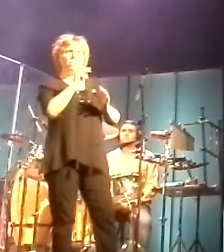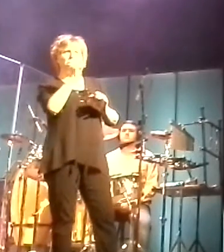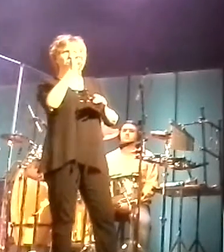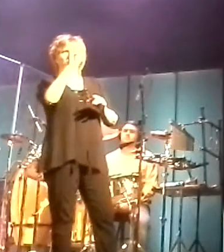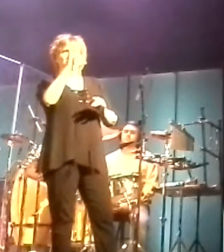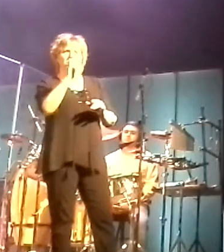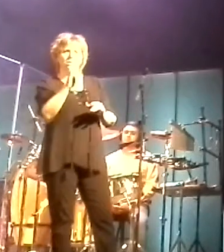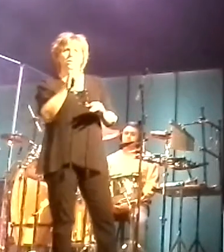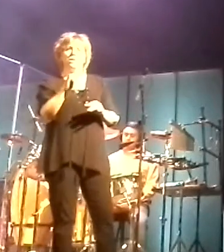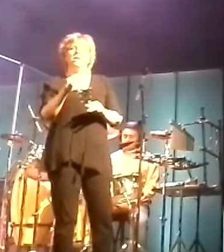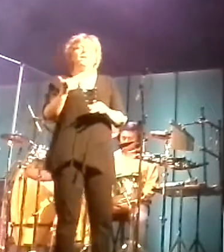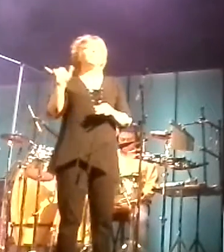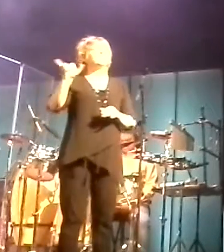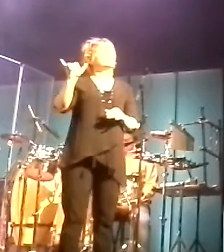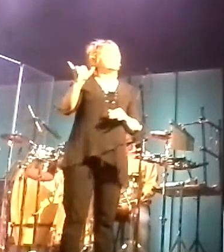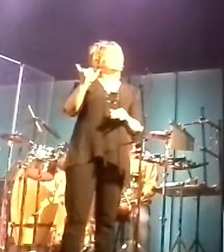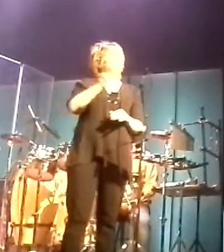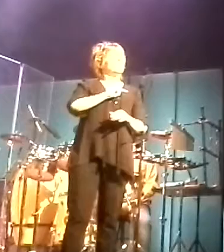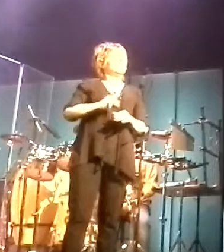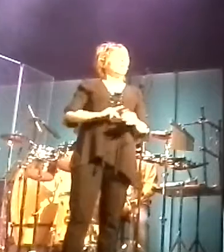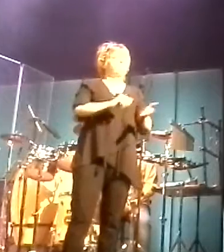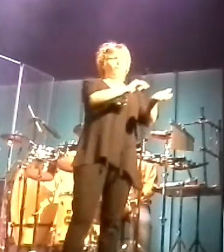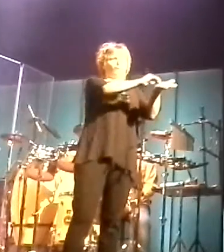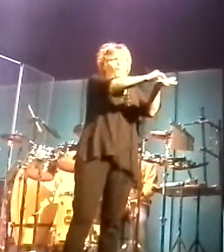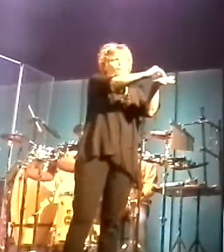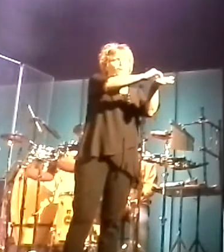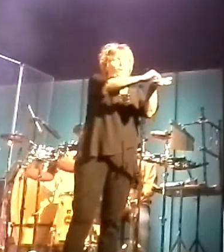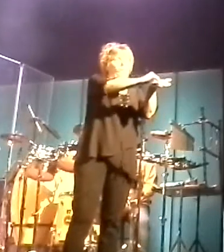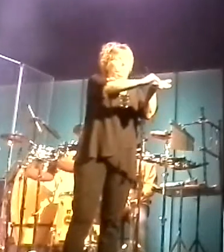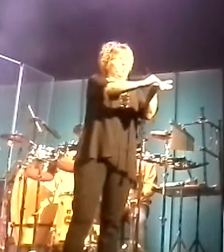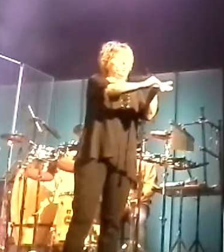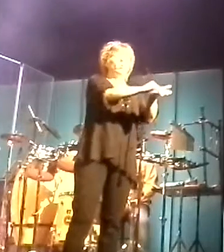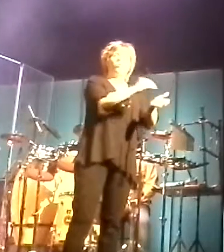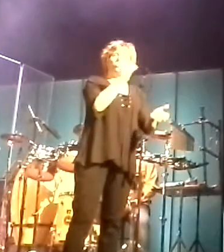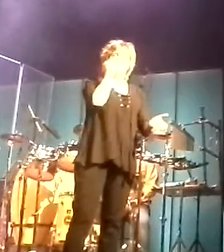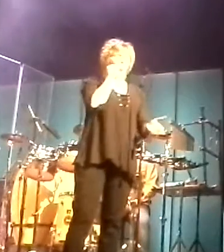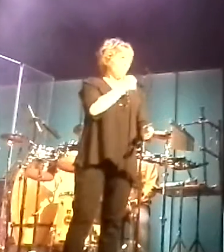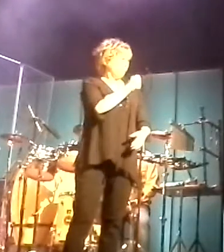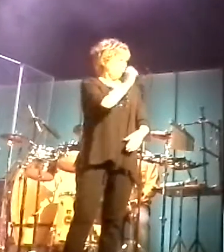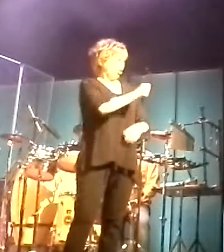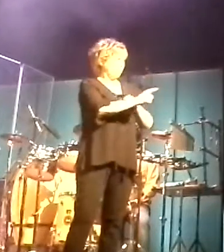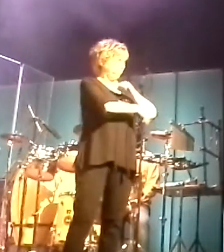giving the pardon to the one who's been judged guilty.